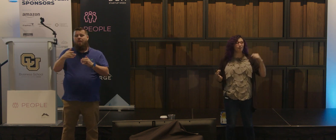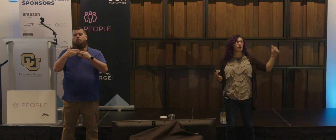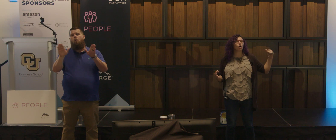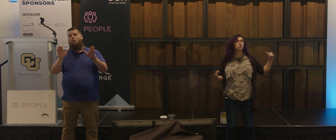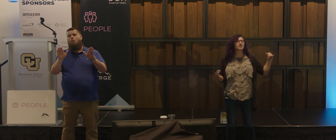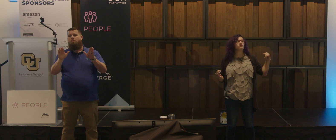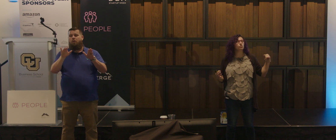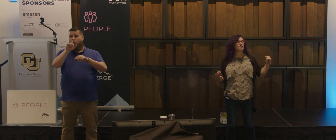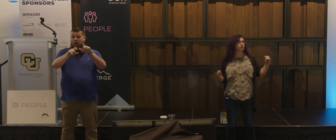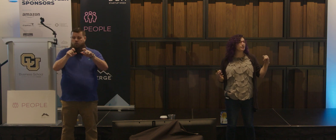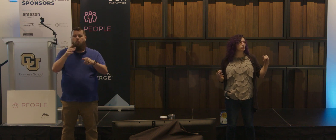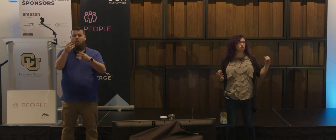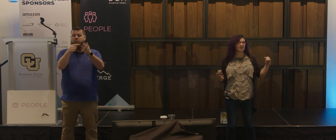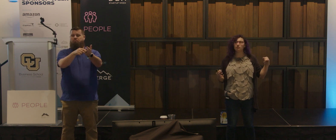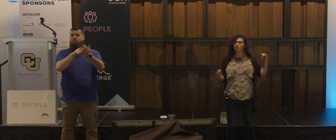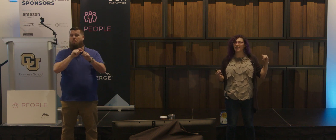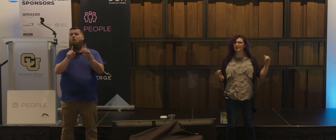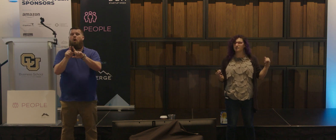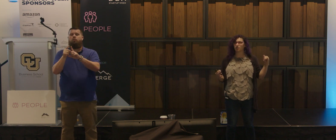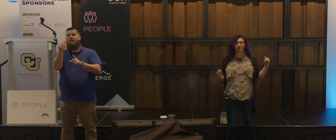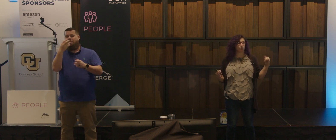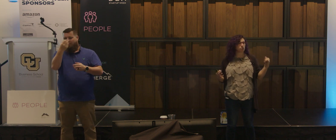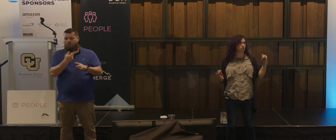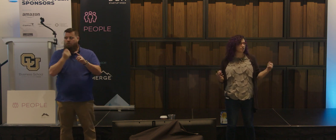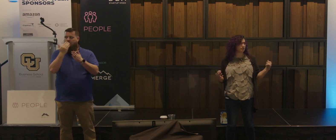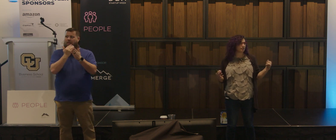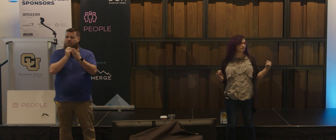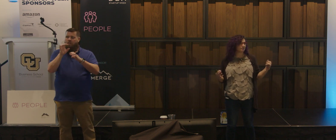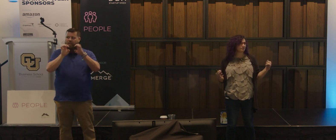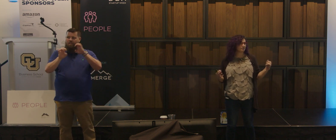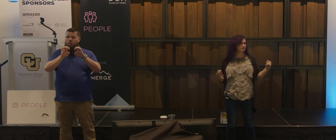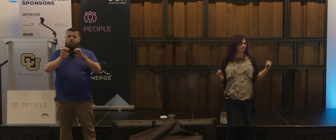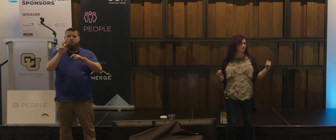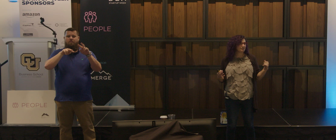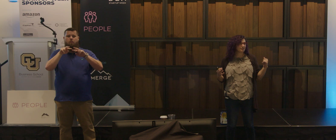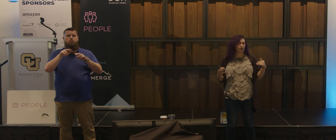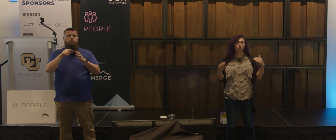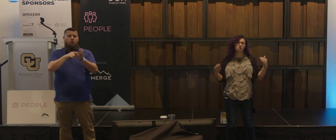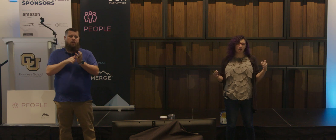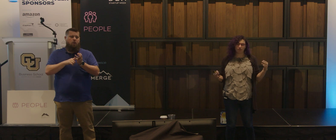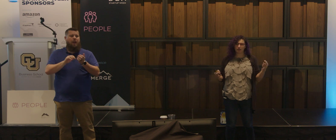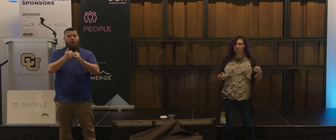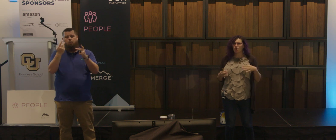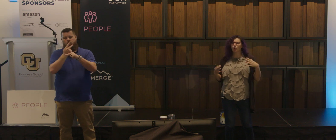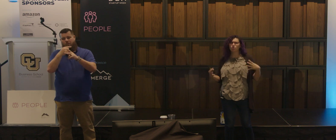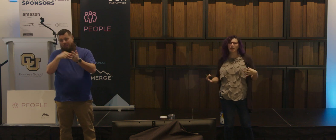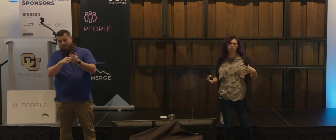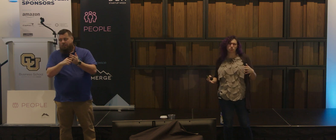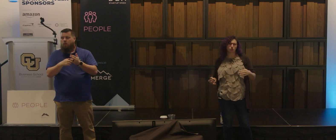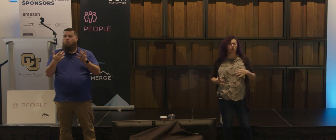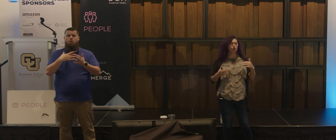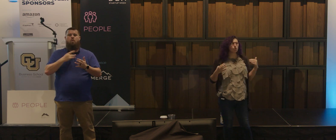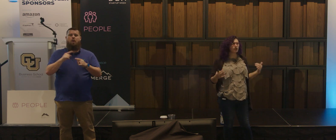candidate, but also give you the information you need from that list of evaluation criteria. How do you solve this? What do you